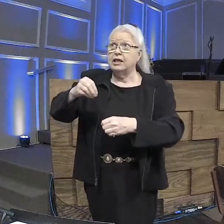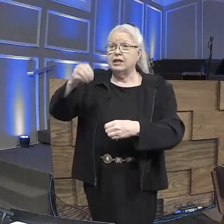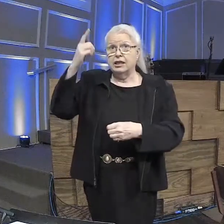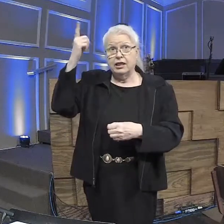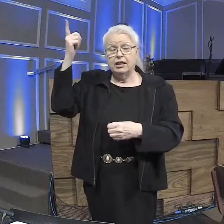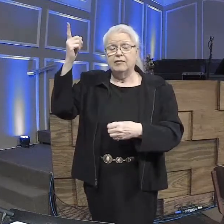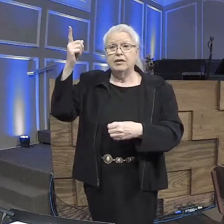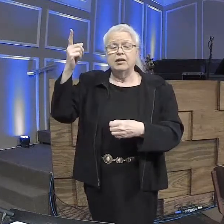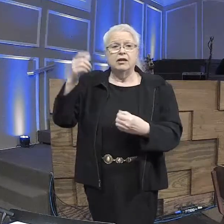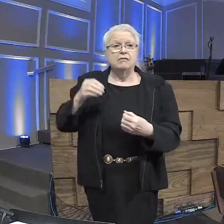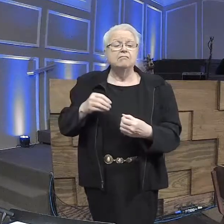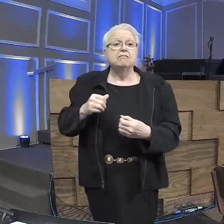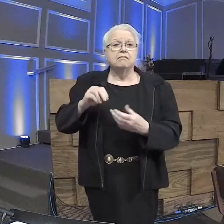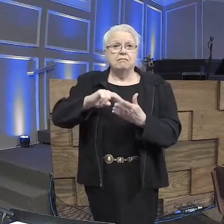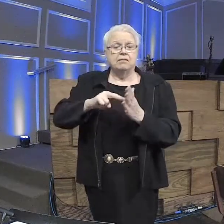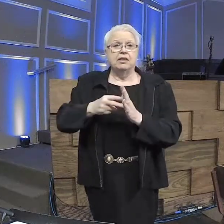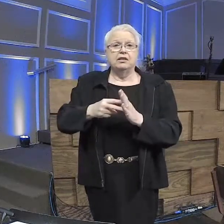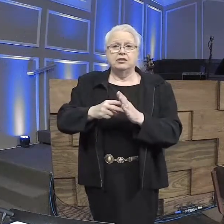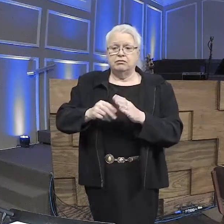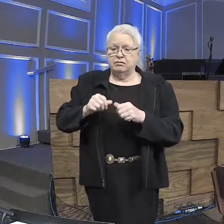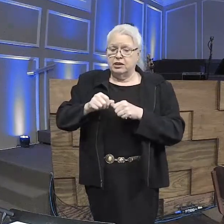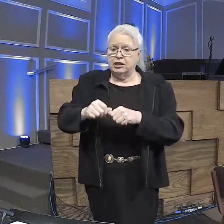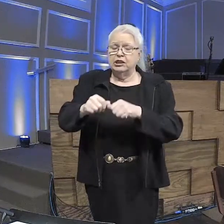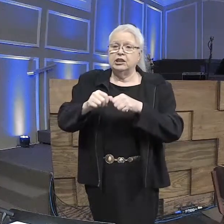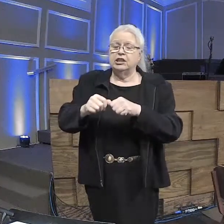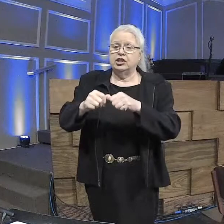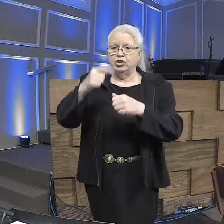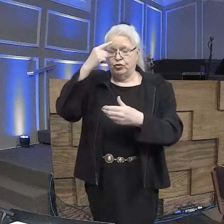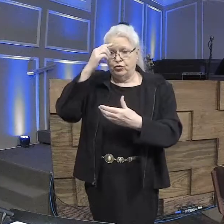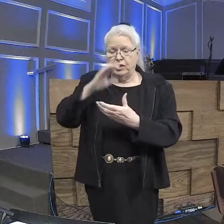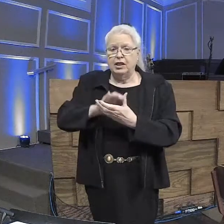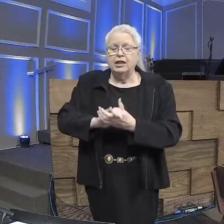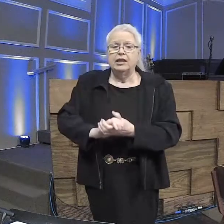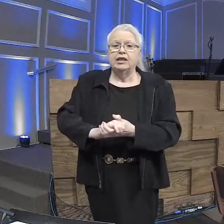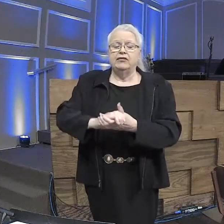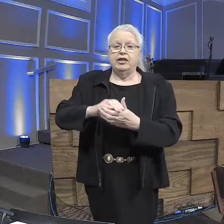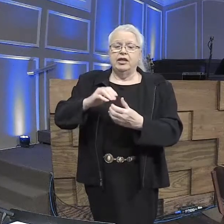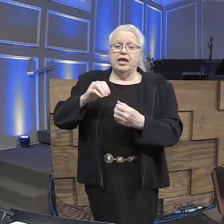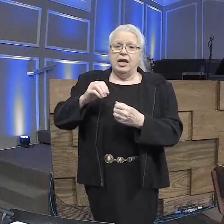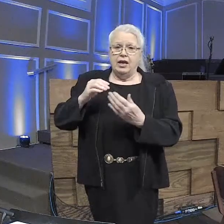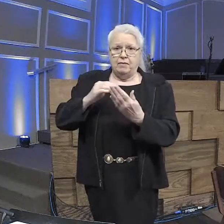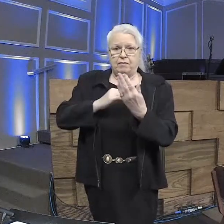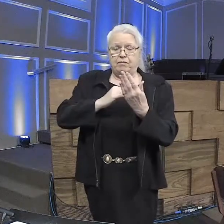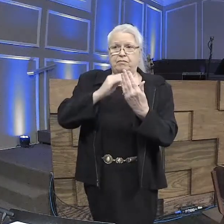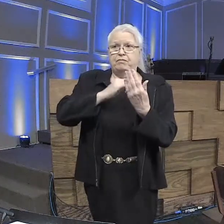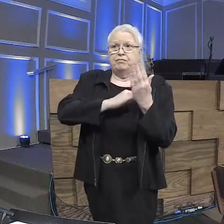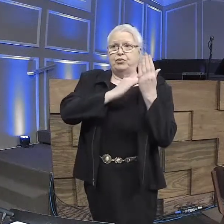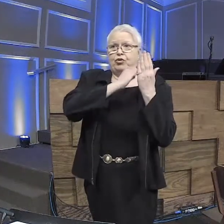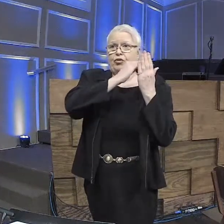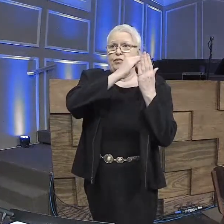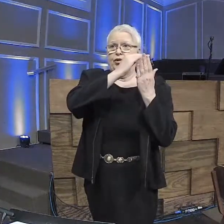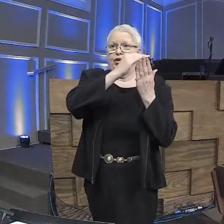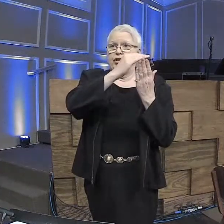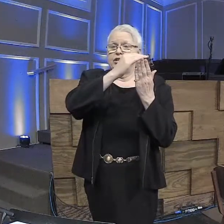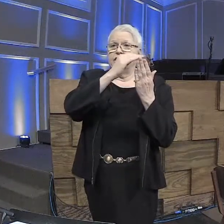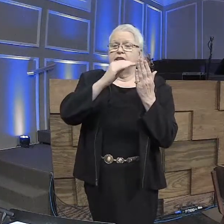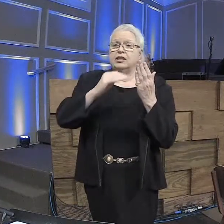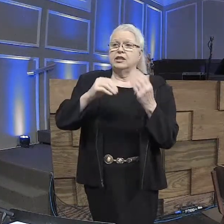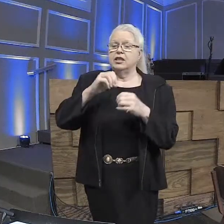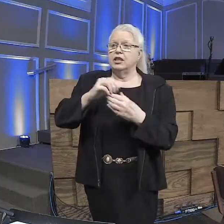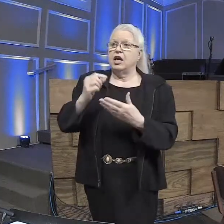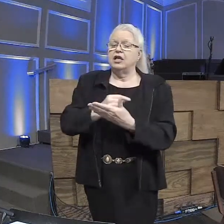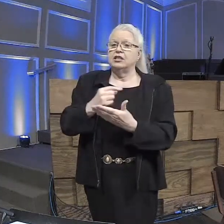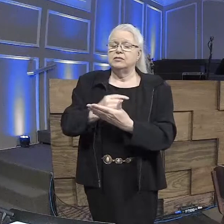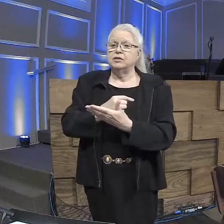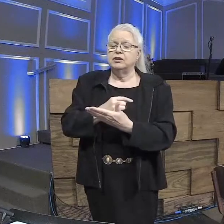to continue believing, progressing in the truth of the gospel, that you and I would live as a testimony, actually a trophy of God's